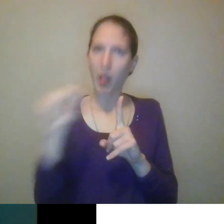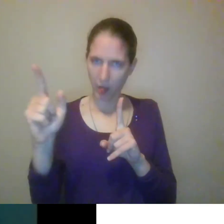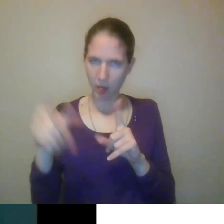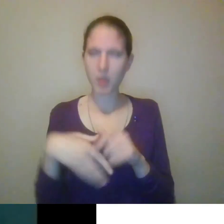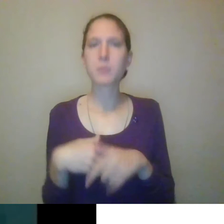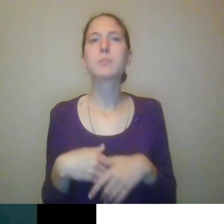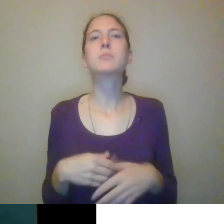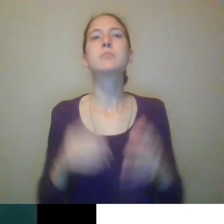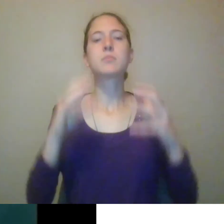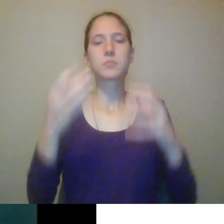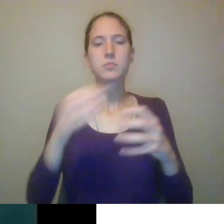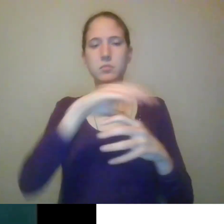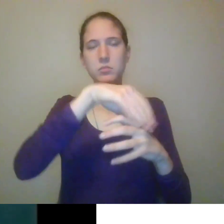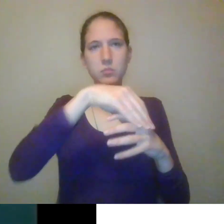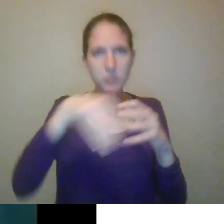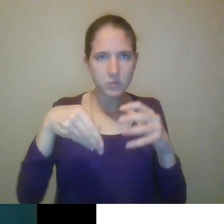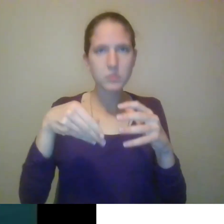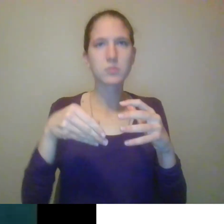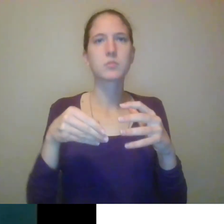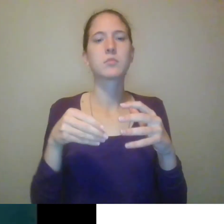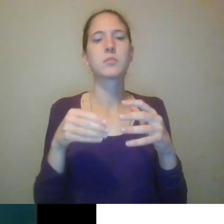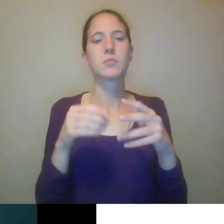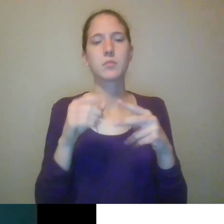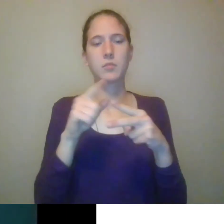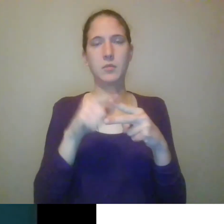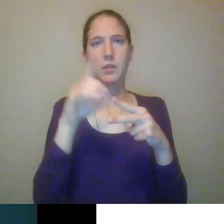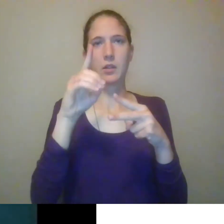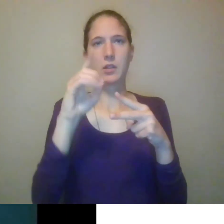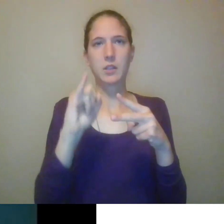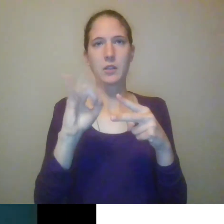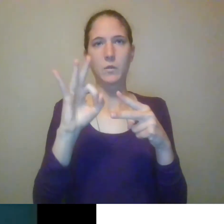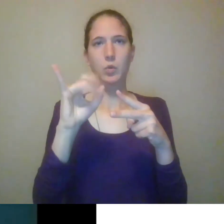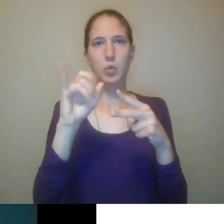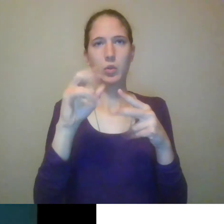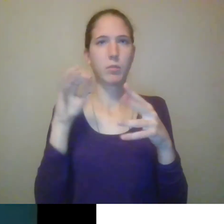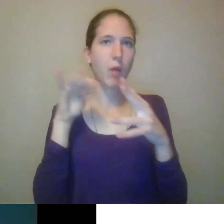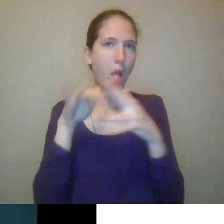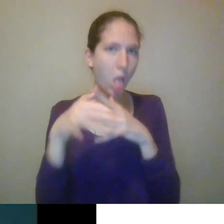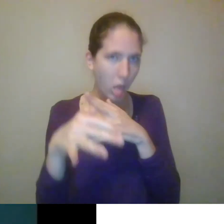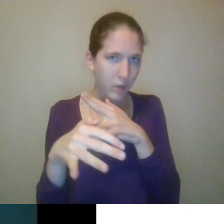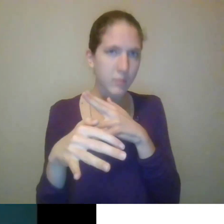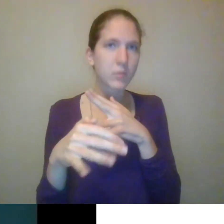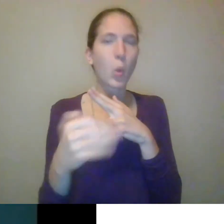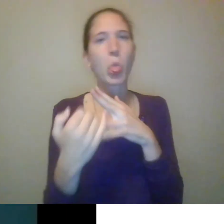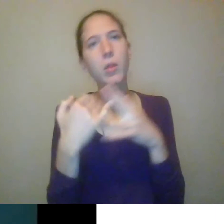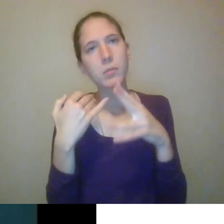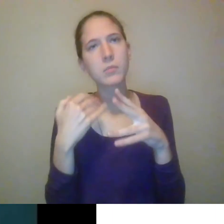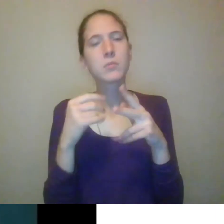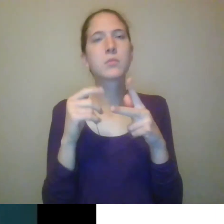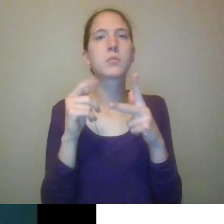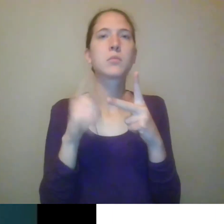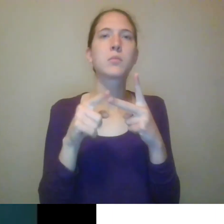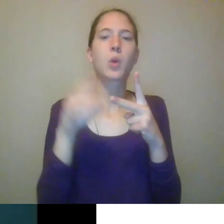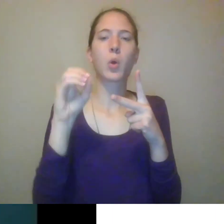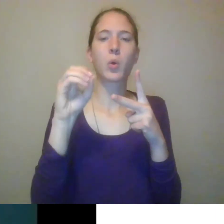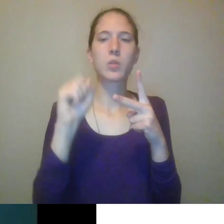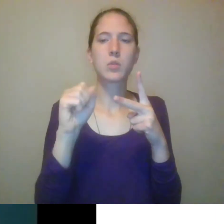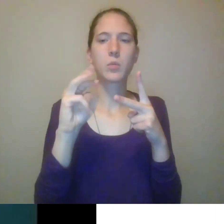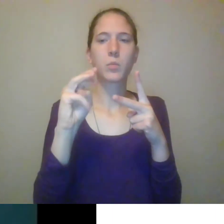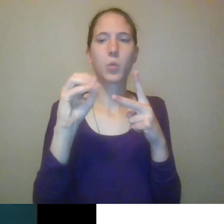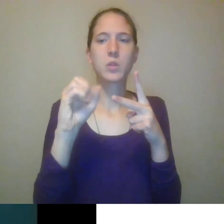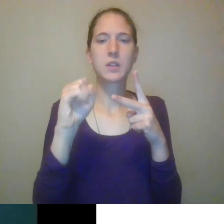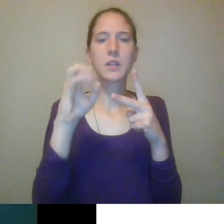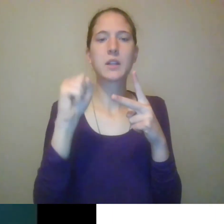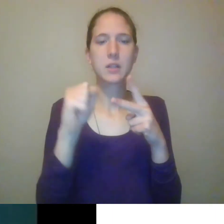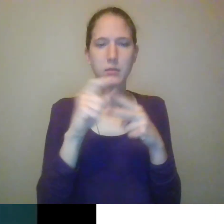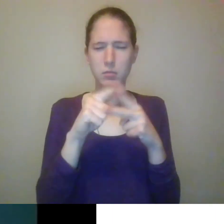right, osmosis is the same thing as diffusion. It's real easy. Osmosis is the same thing as diffusion with one